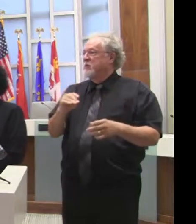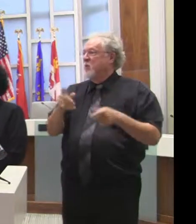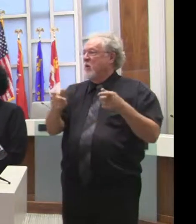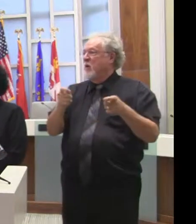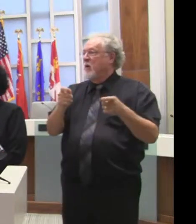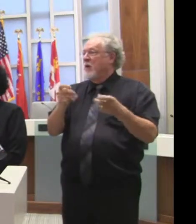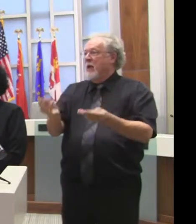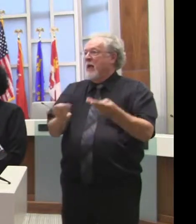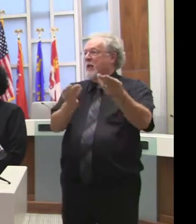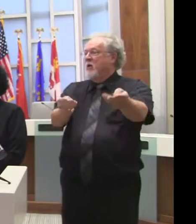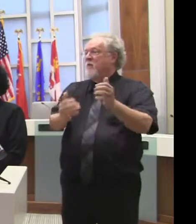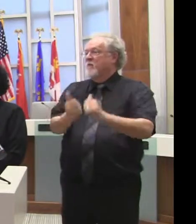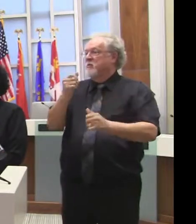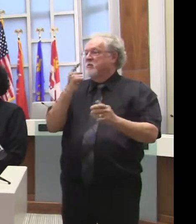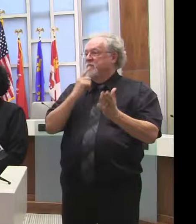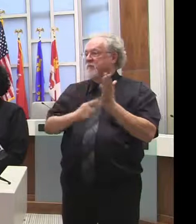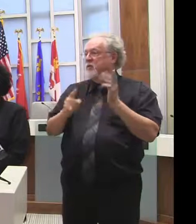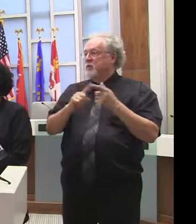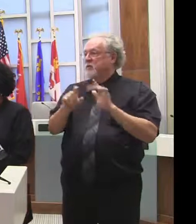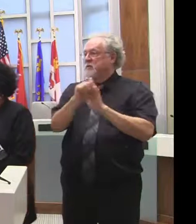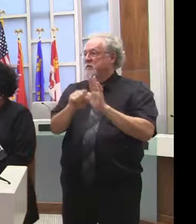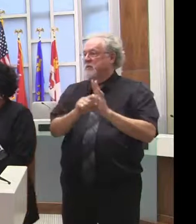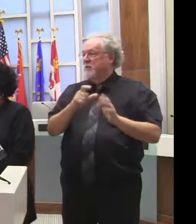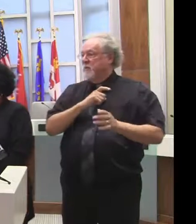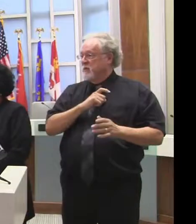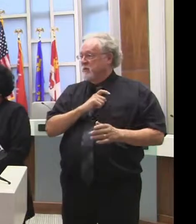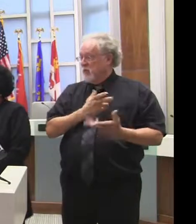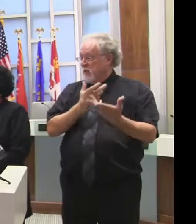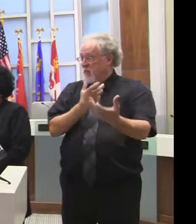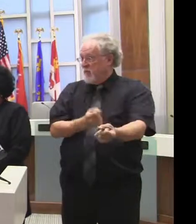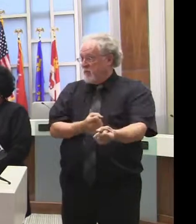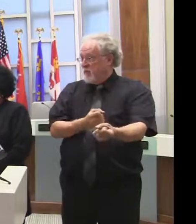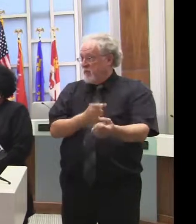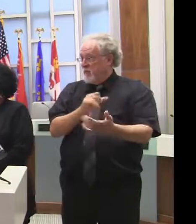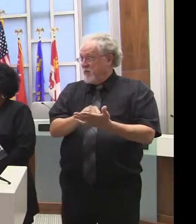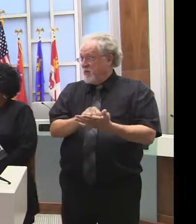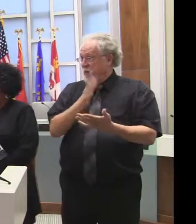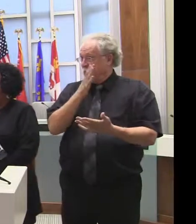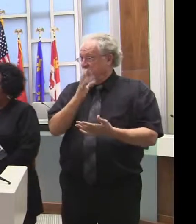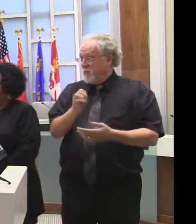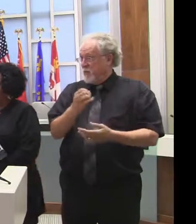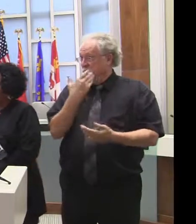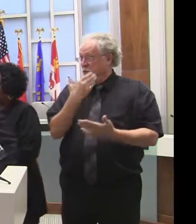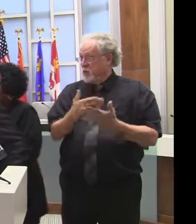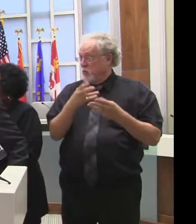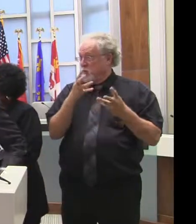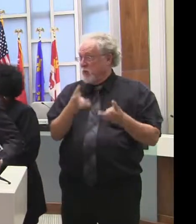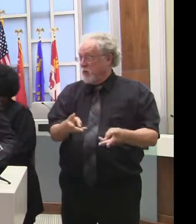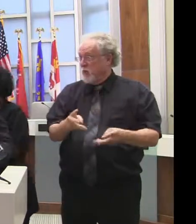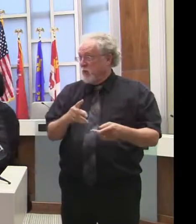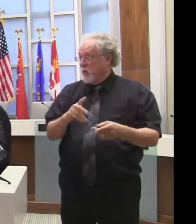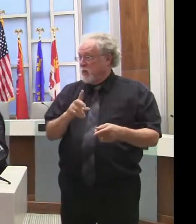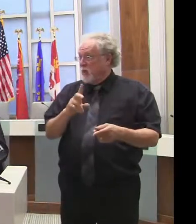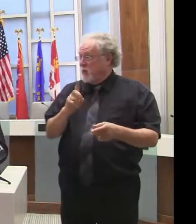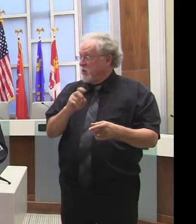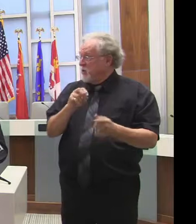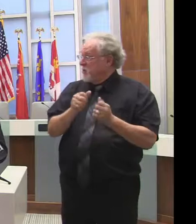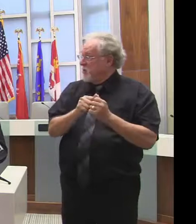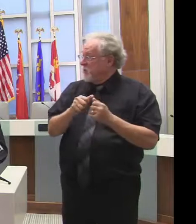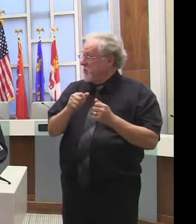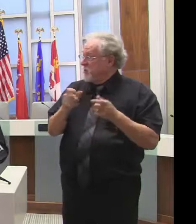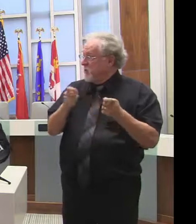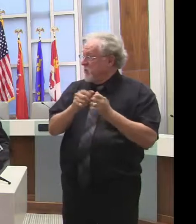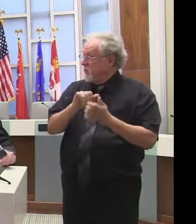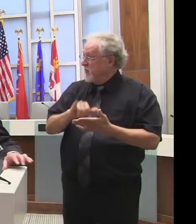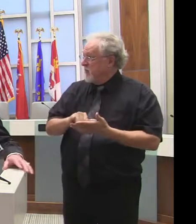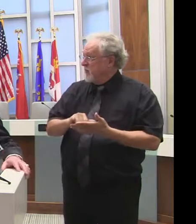hand off most of the investigation to the state police? Are you confident that that is going to be a good way to deal with the state investigation going forward? And do